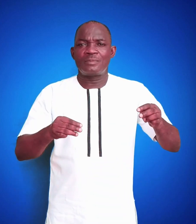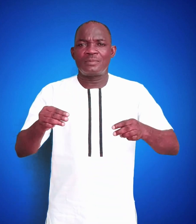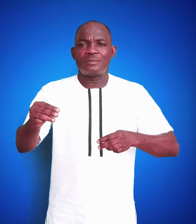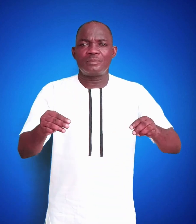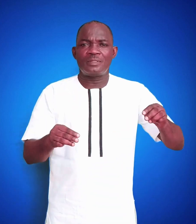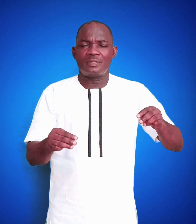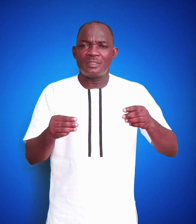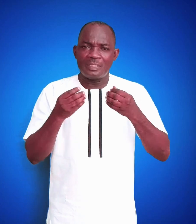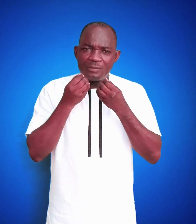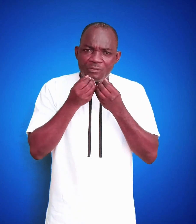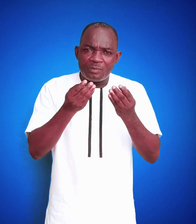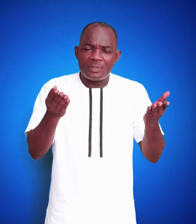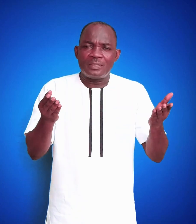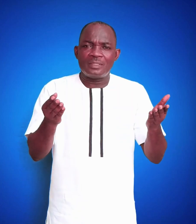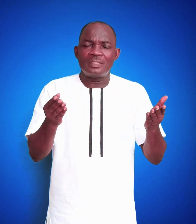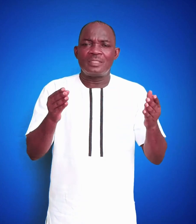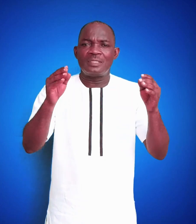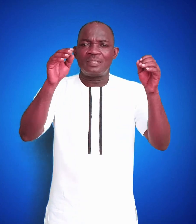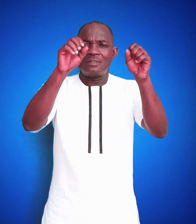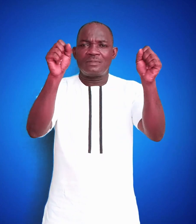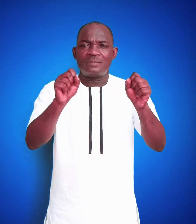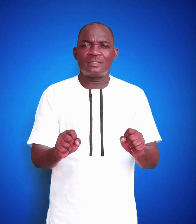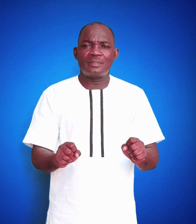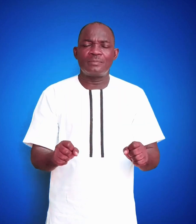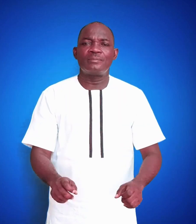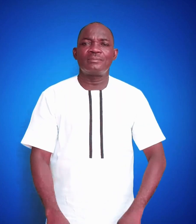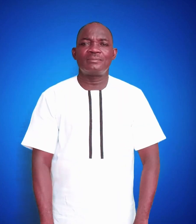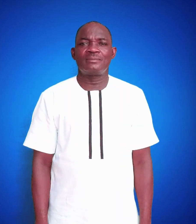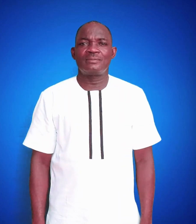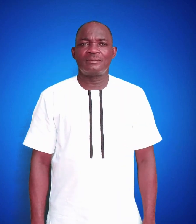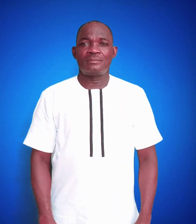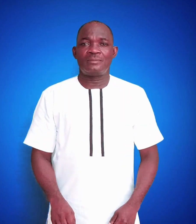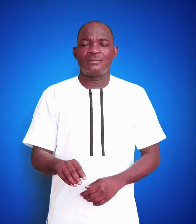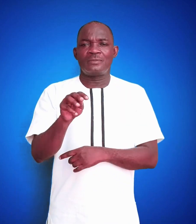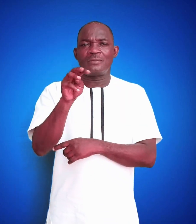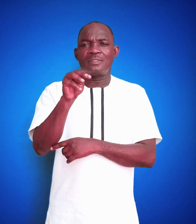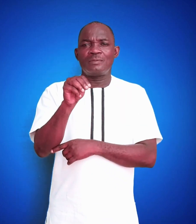Management Information System;